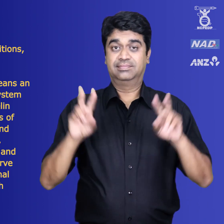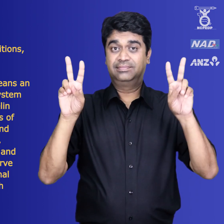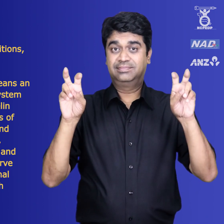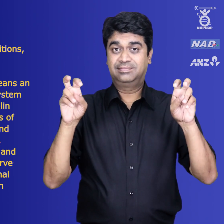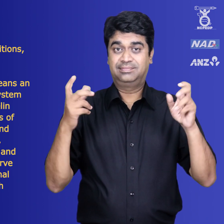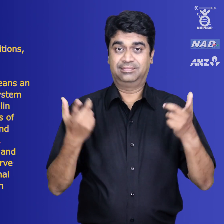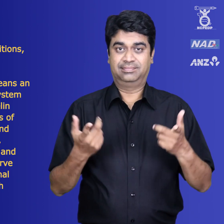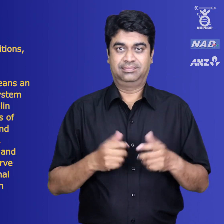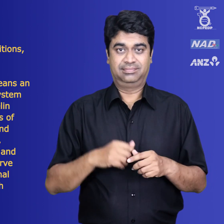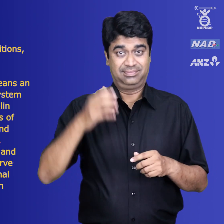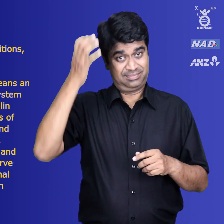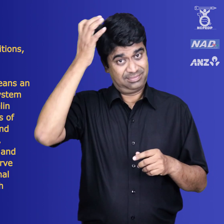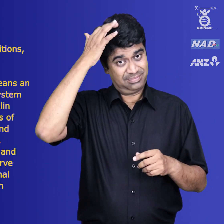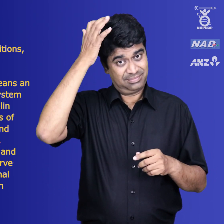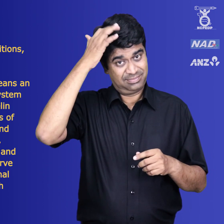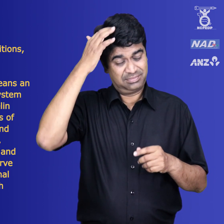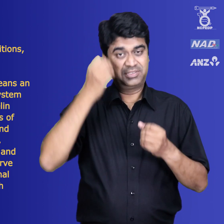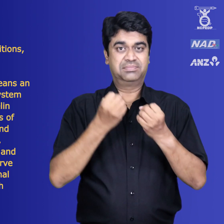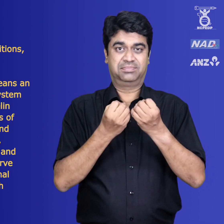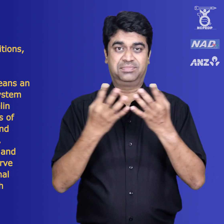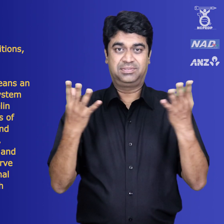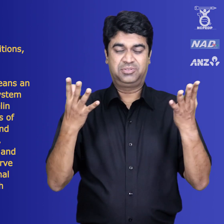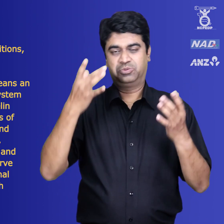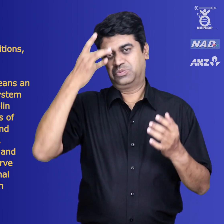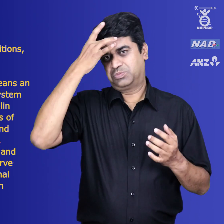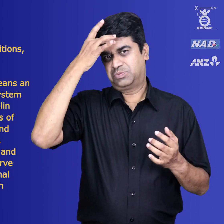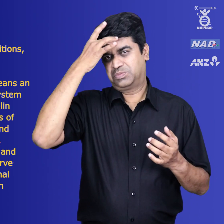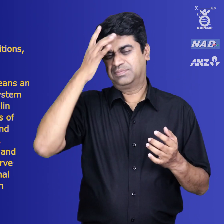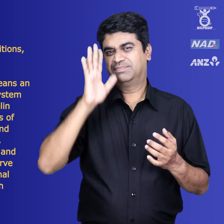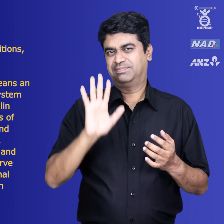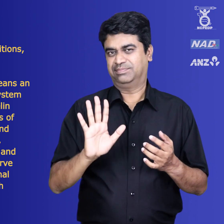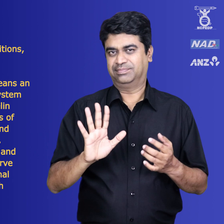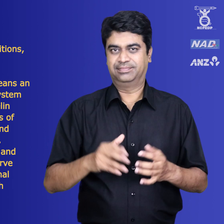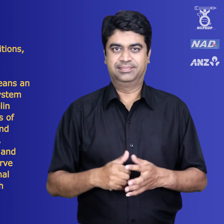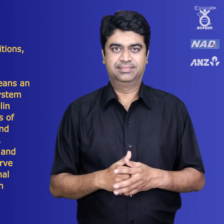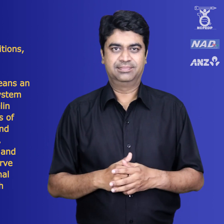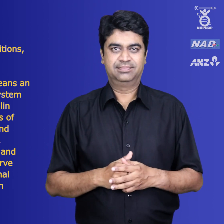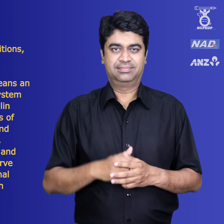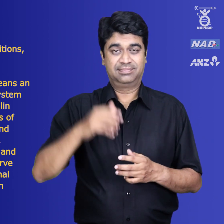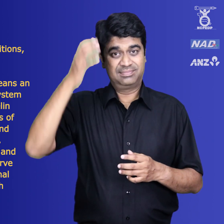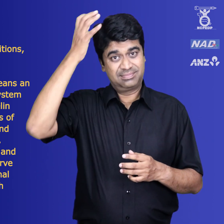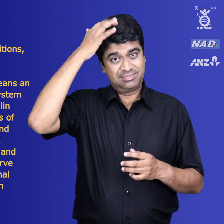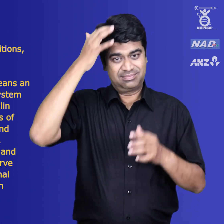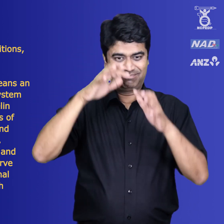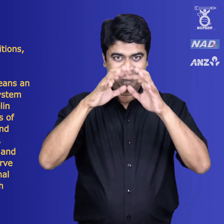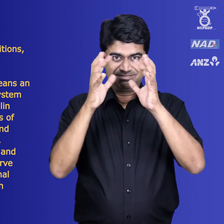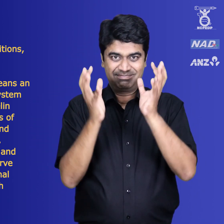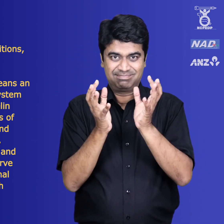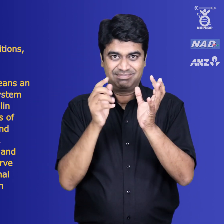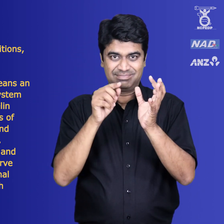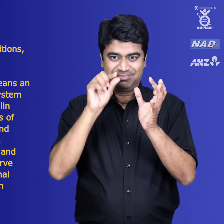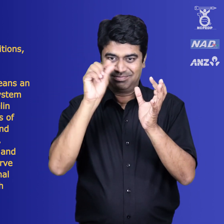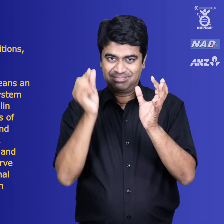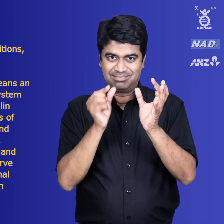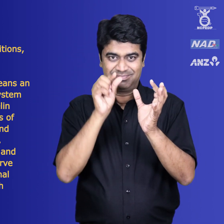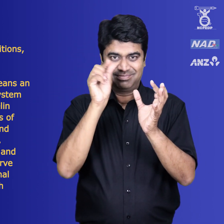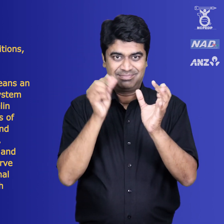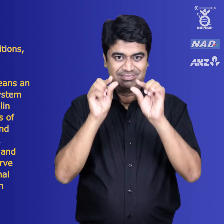multiple sclerosis, means an inflammatory nervous system disease in which the